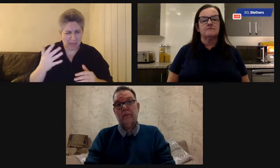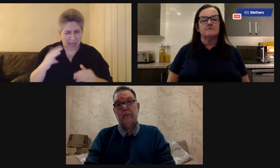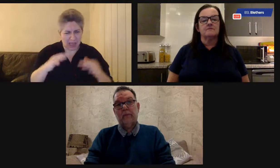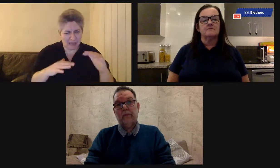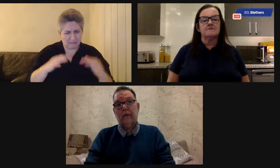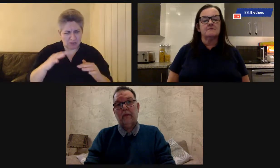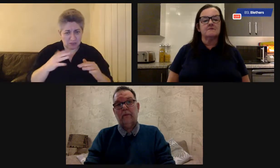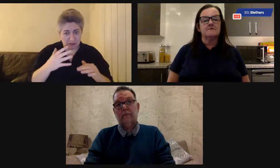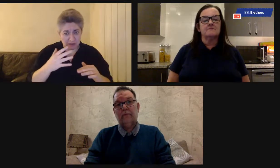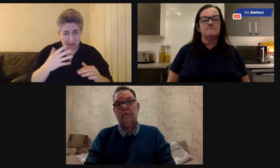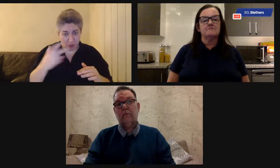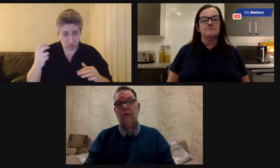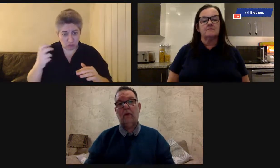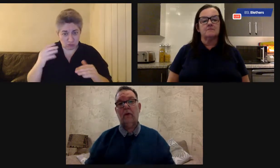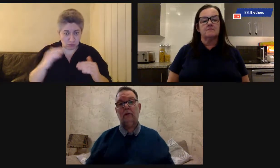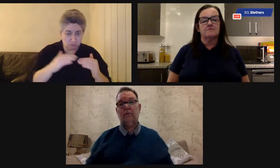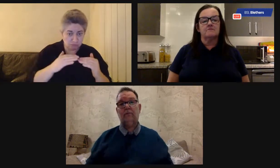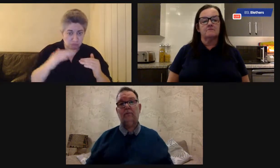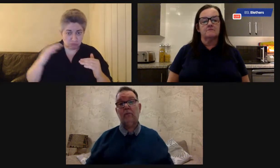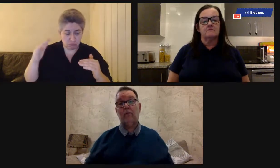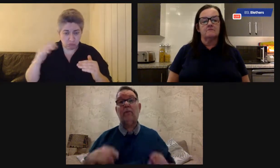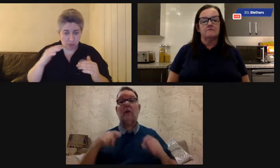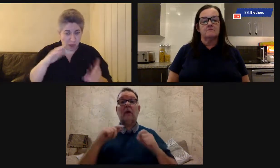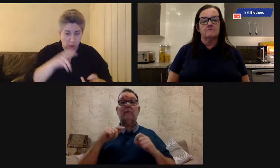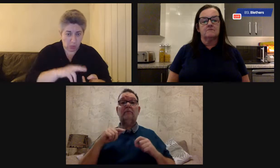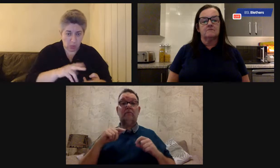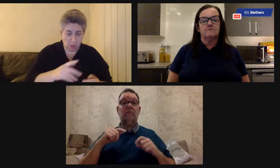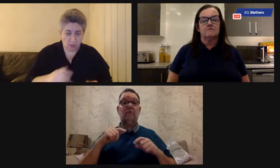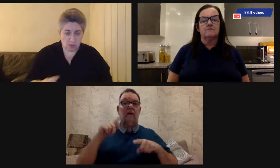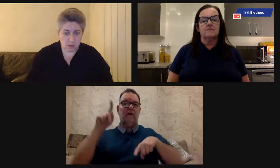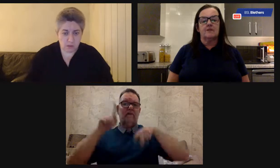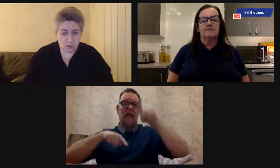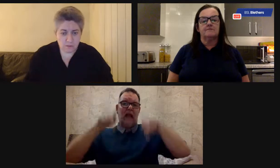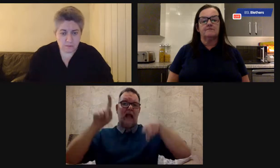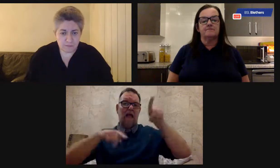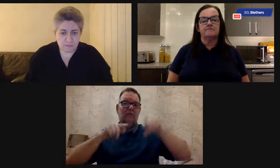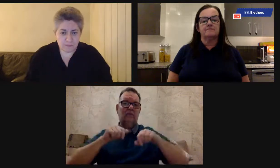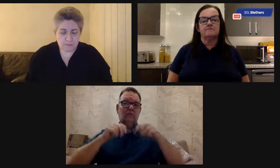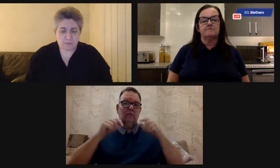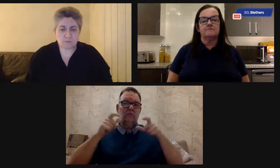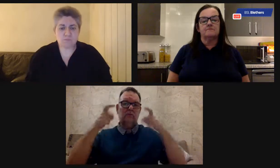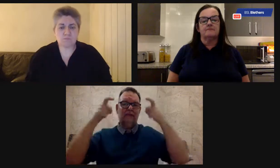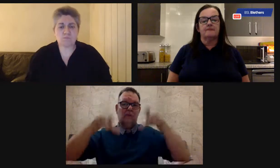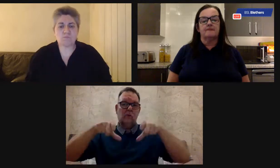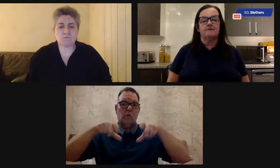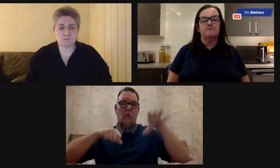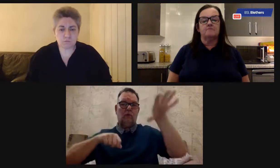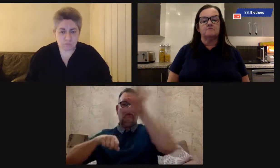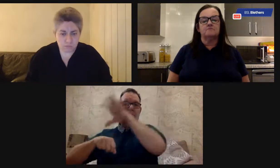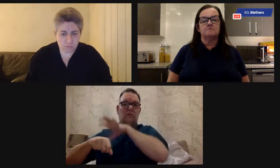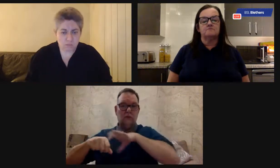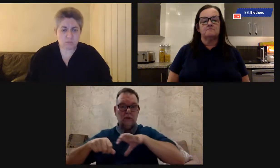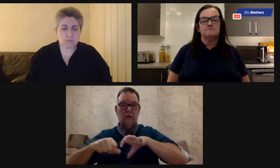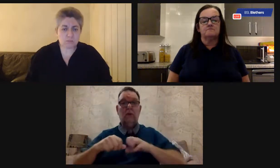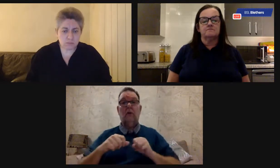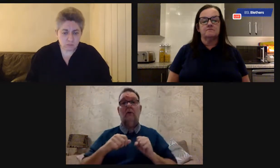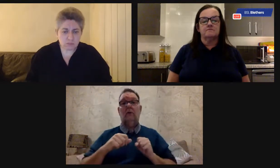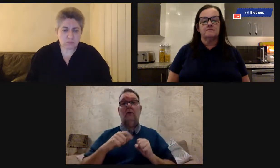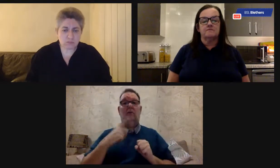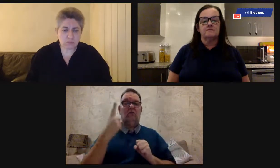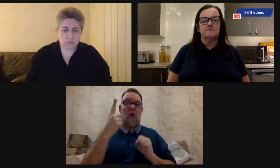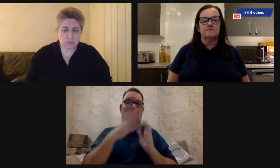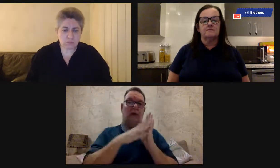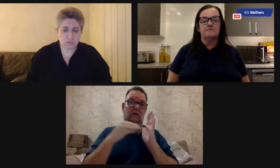what's the average numbers of people? Do you have an average, or does it go between a certain numbers? It really